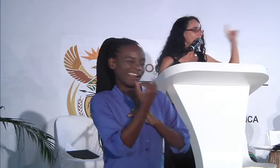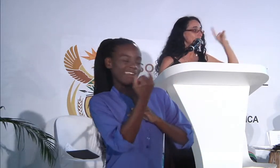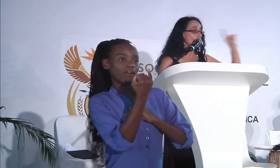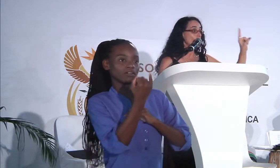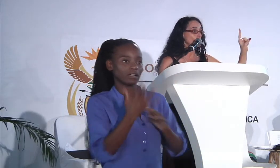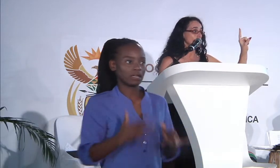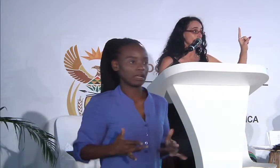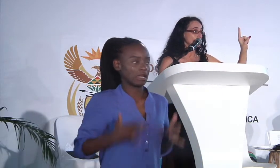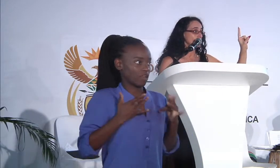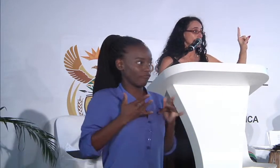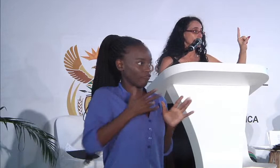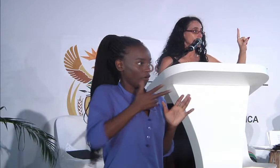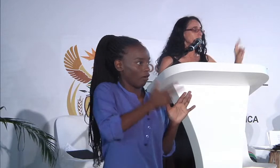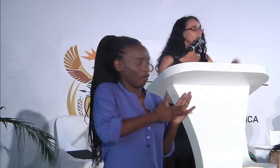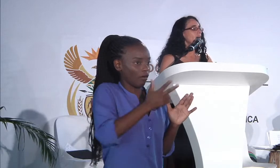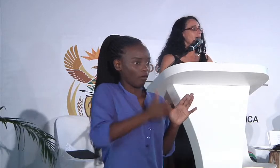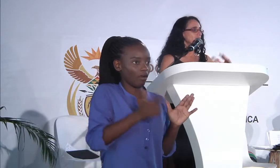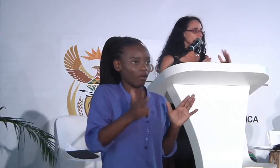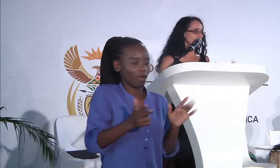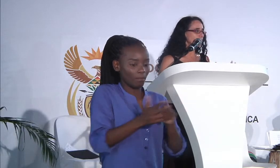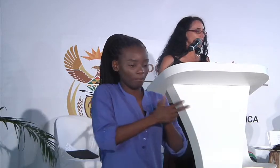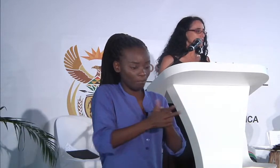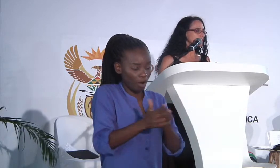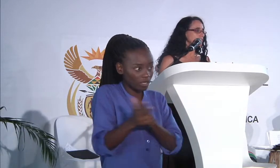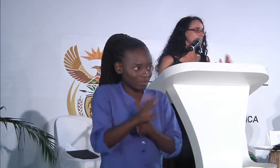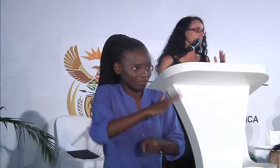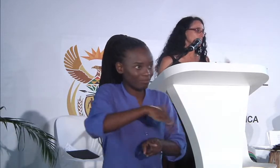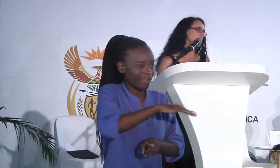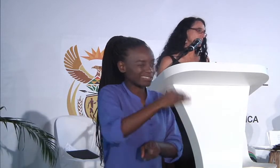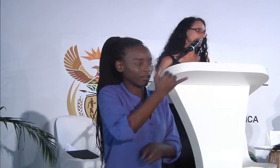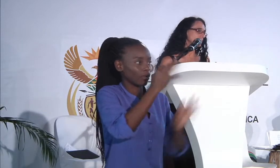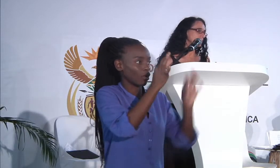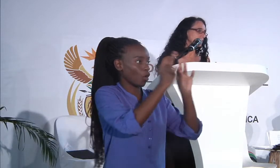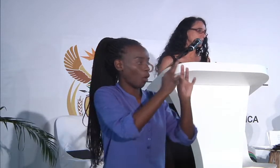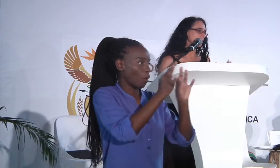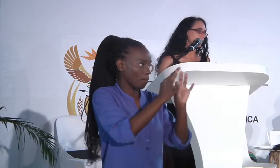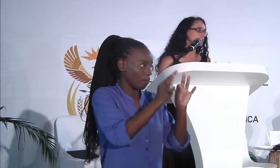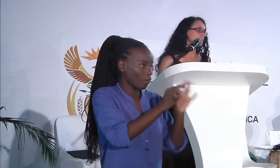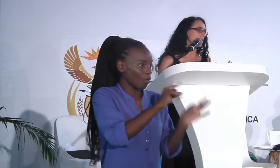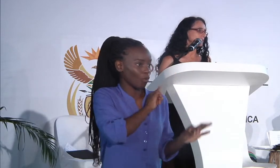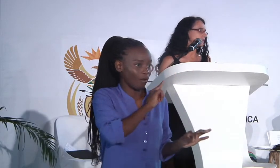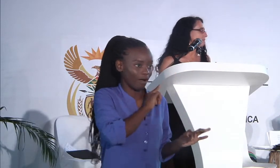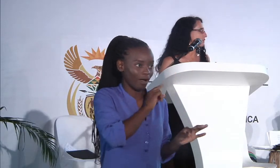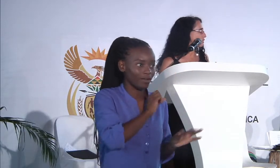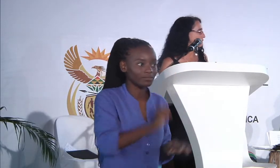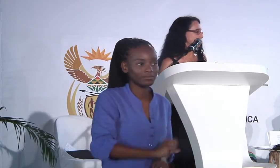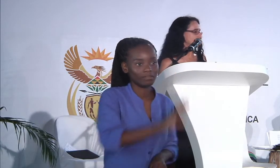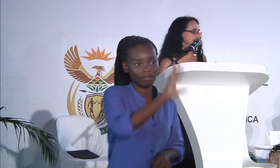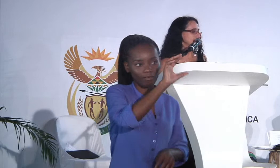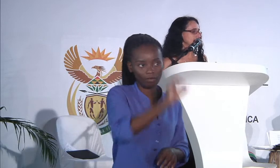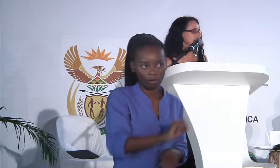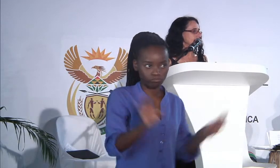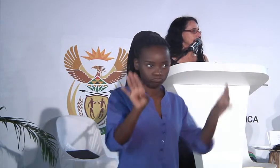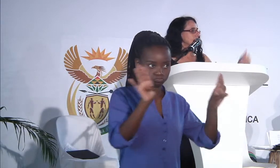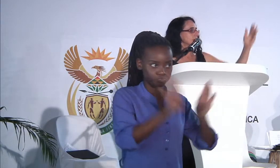as home under the forced regulations brought about by